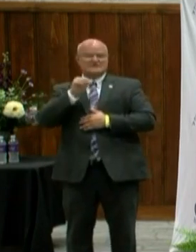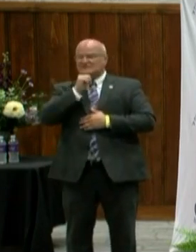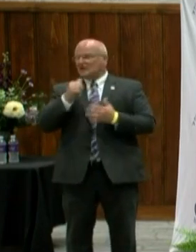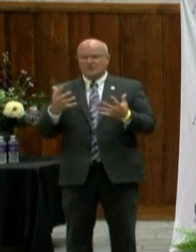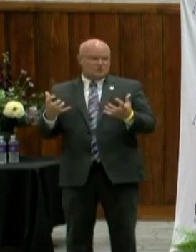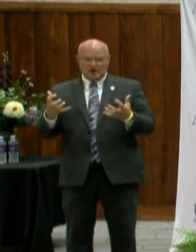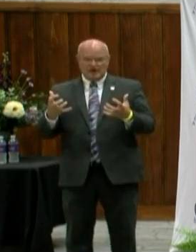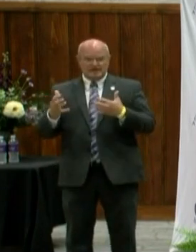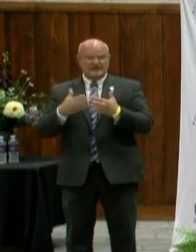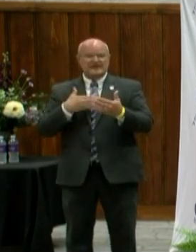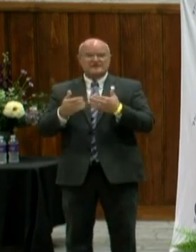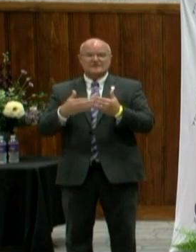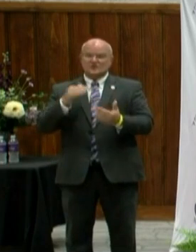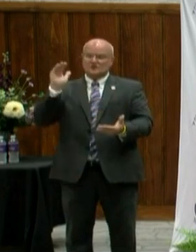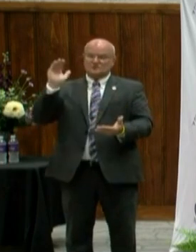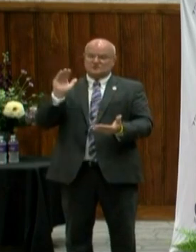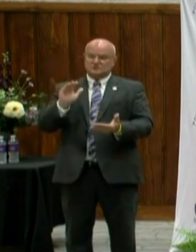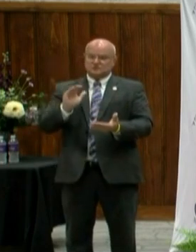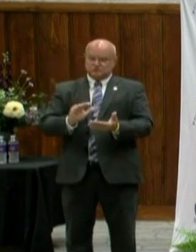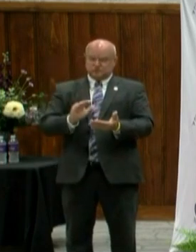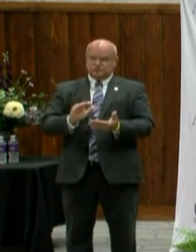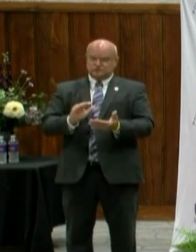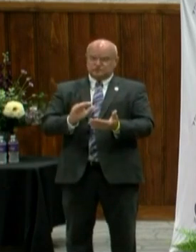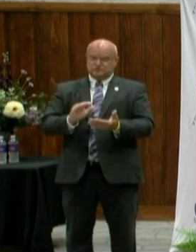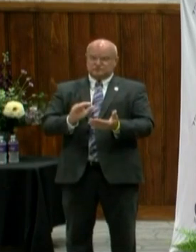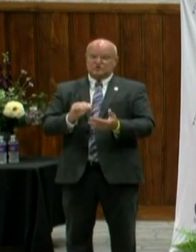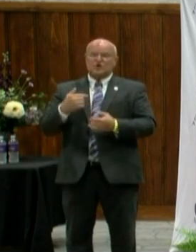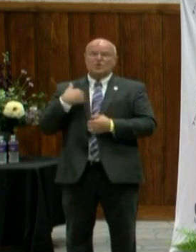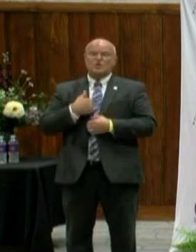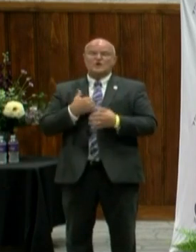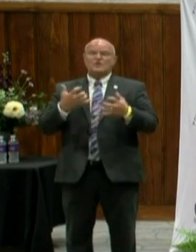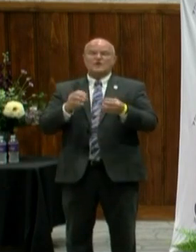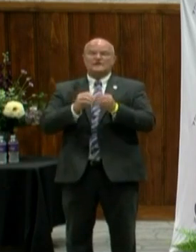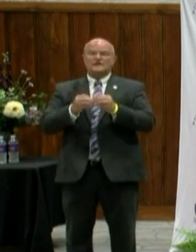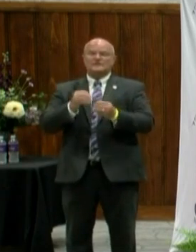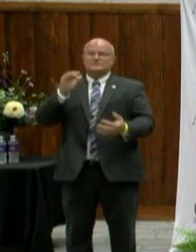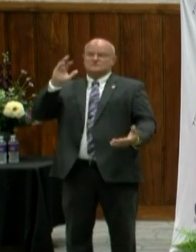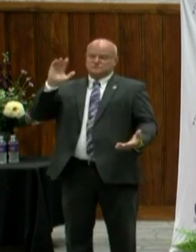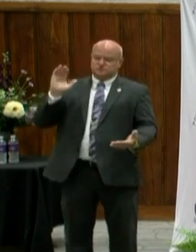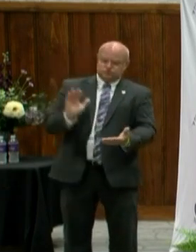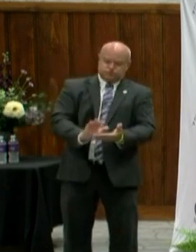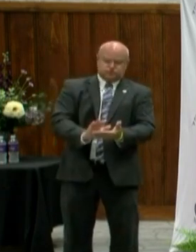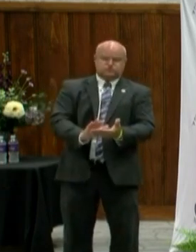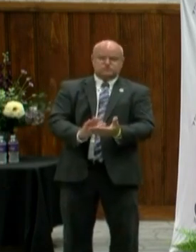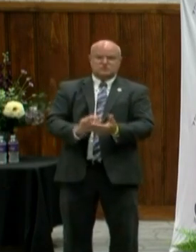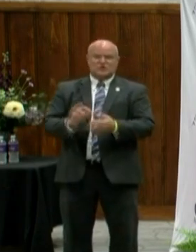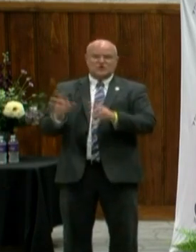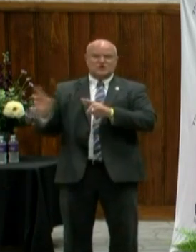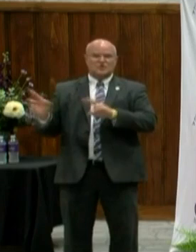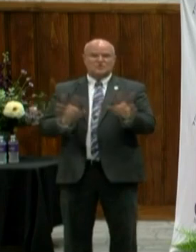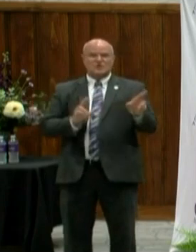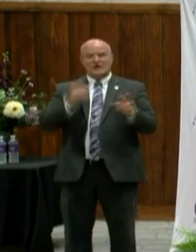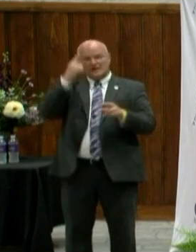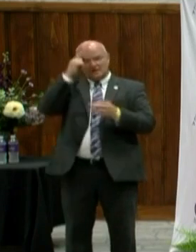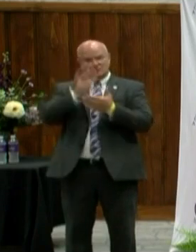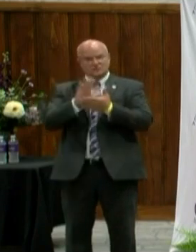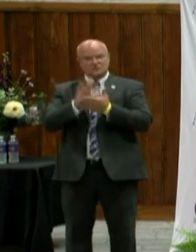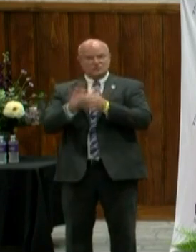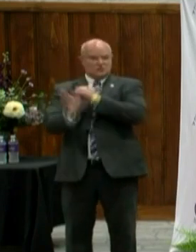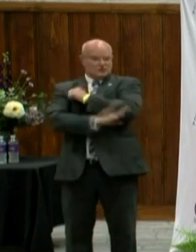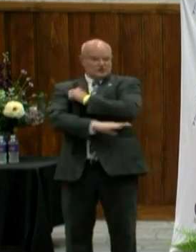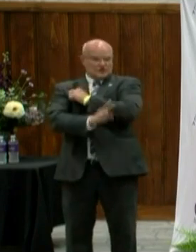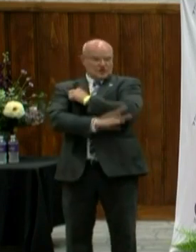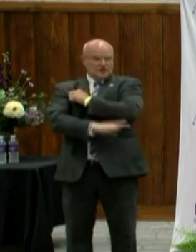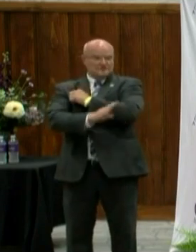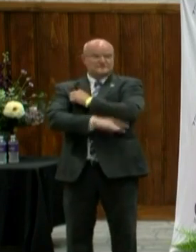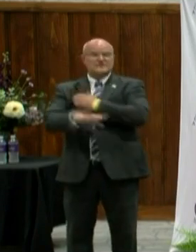want to be, even though that's a reduction from yesterday. We want those numbers to go down as we get ready for school this